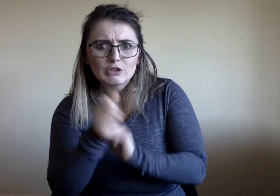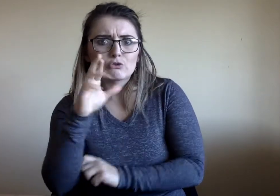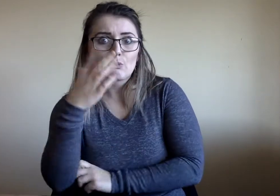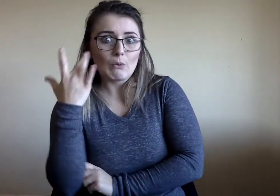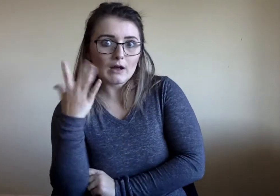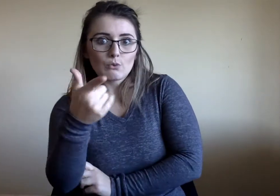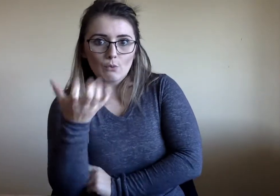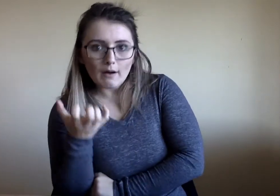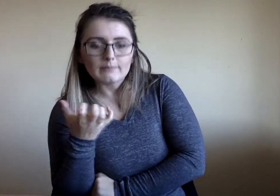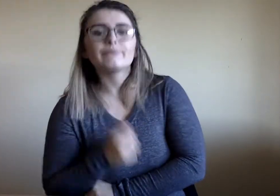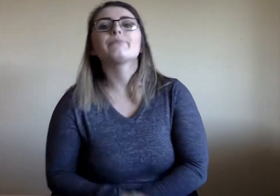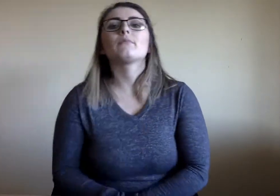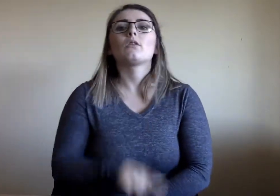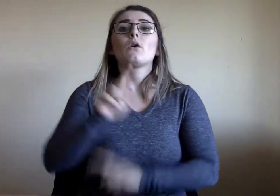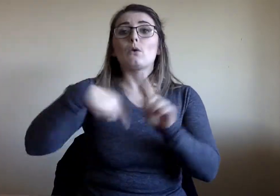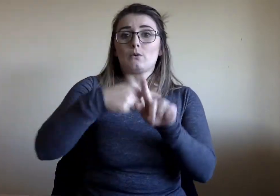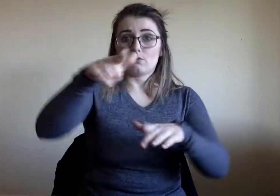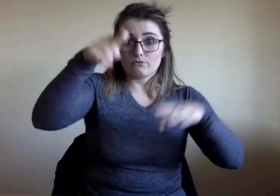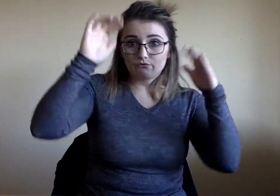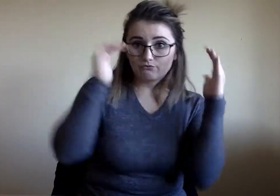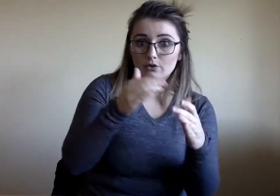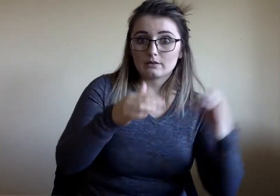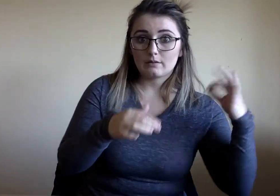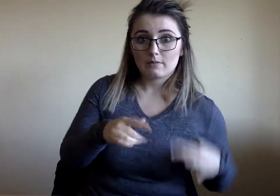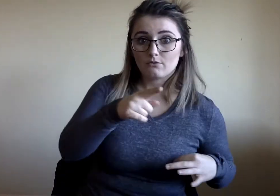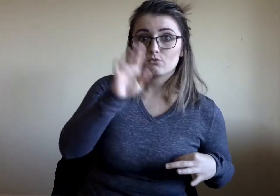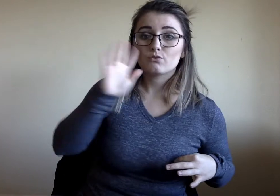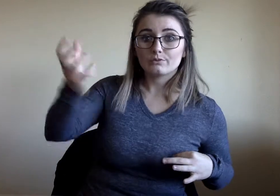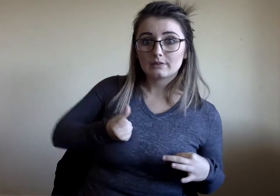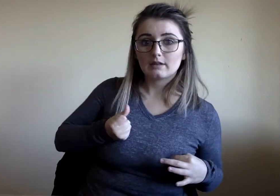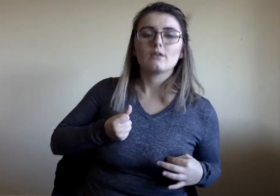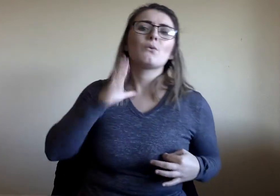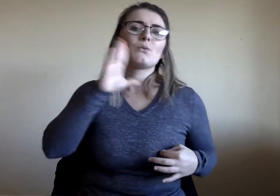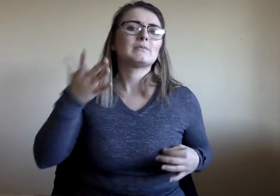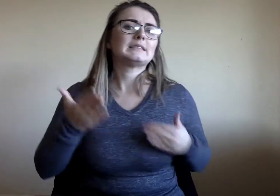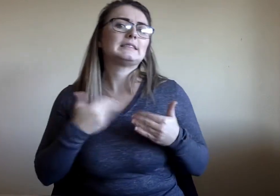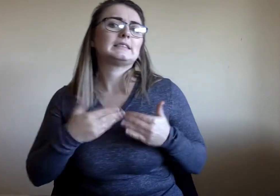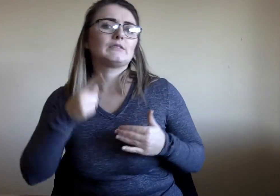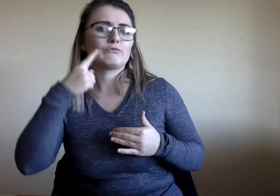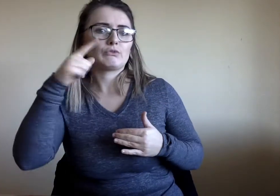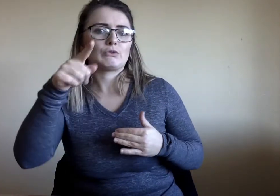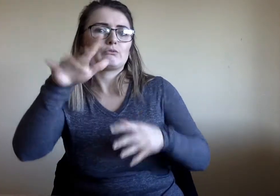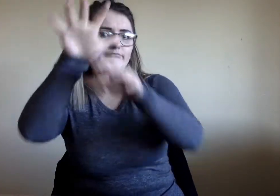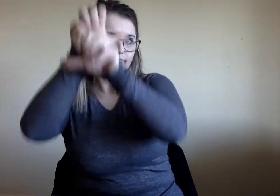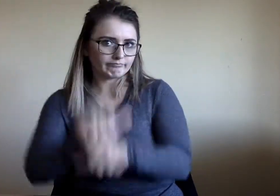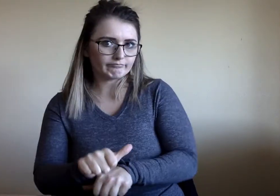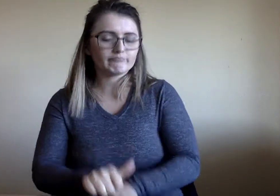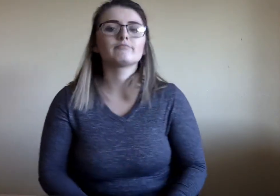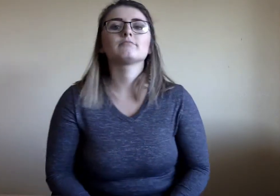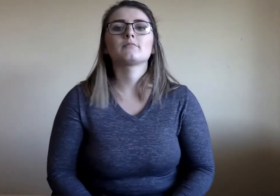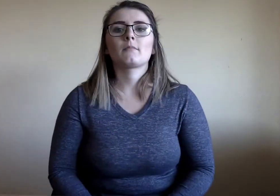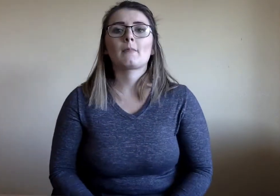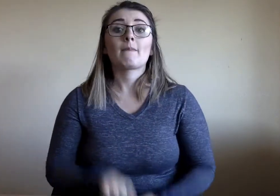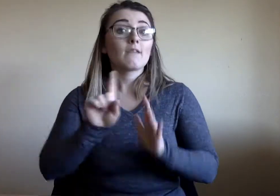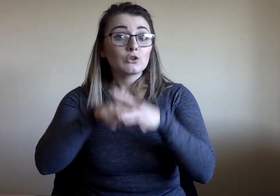you focus on the benefits that you'll receive, it's going to be much easier to make this habit stick. It all starts the night before. I